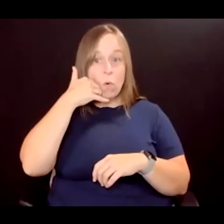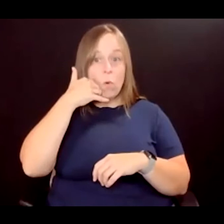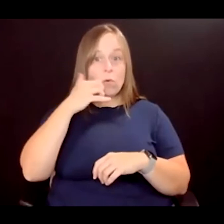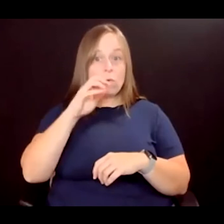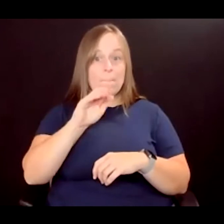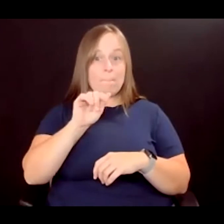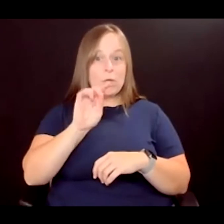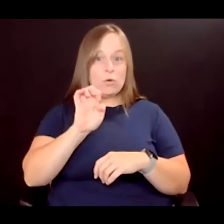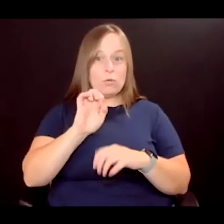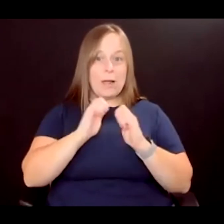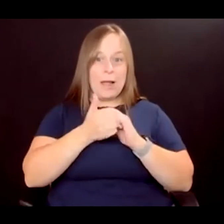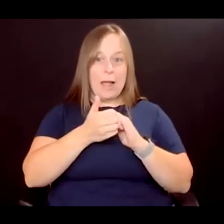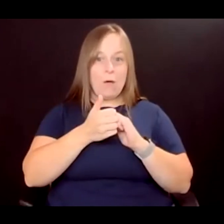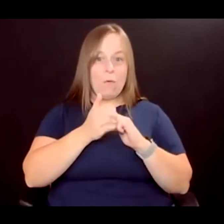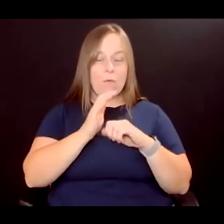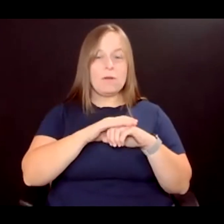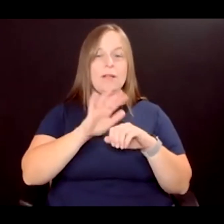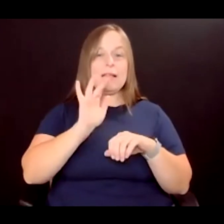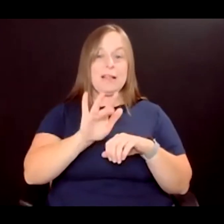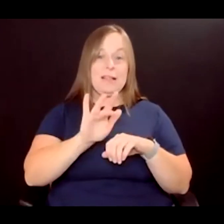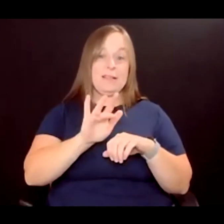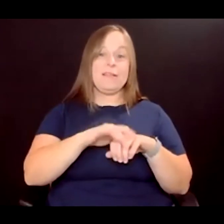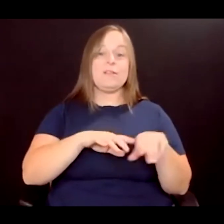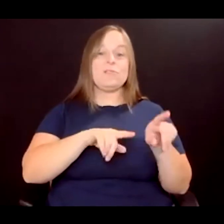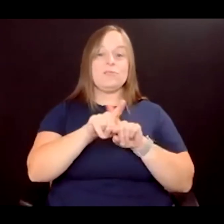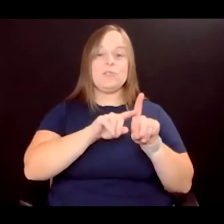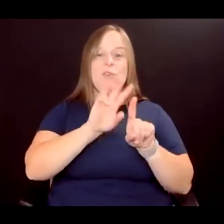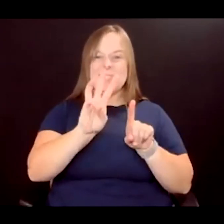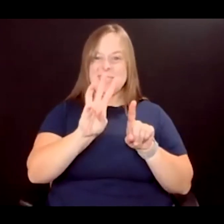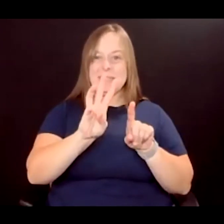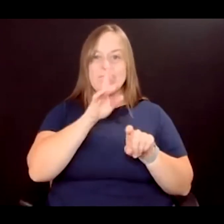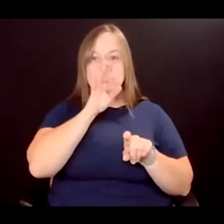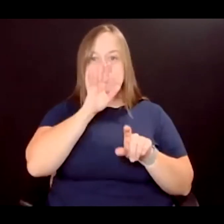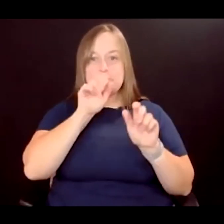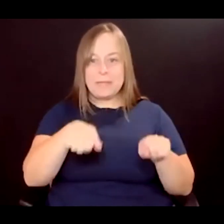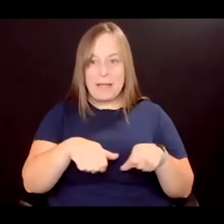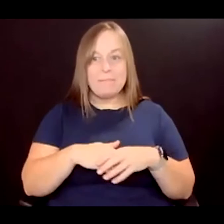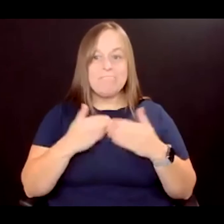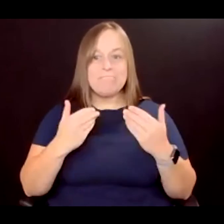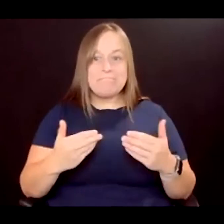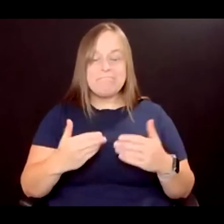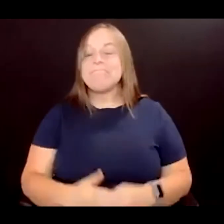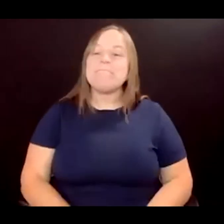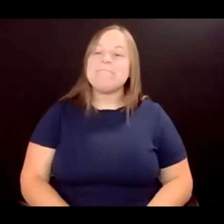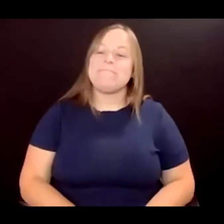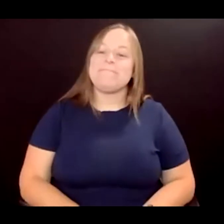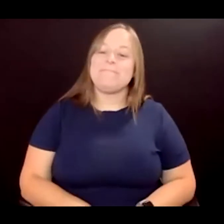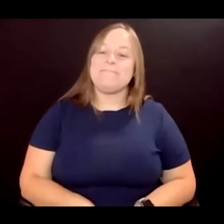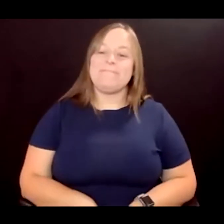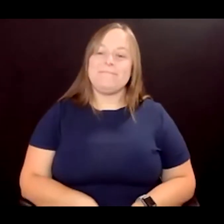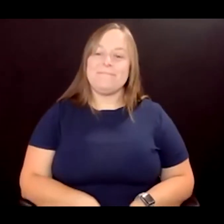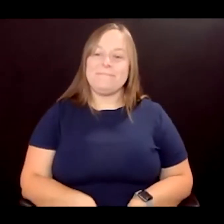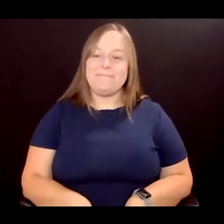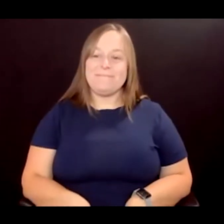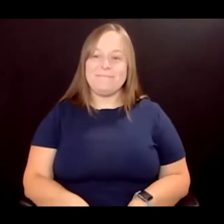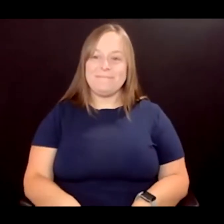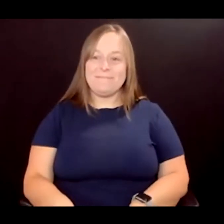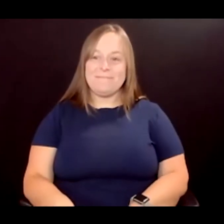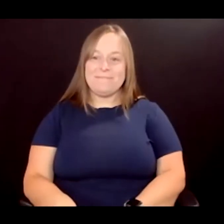3 months went by. I didn't hear anything from City Hall, so I got film crews together, and we started documenting what was